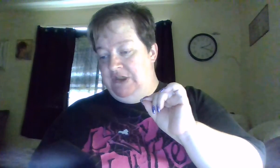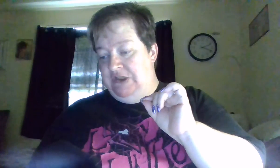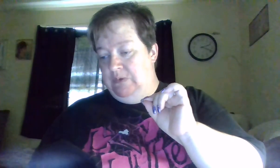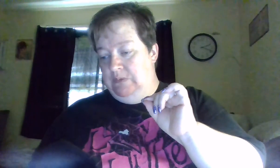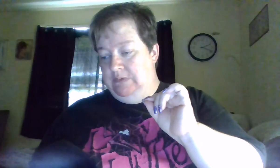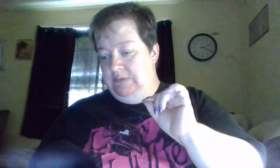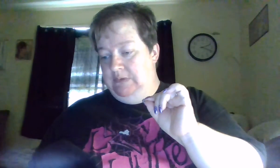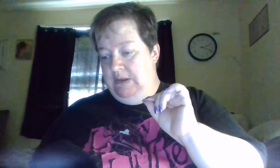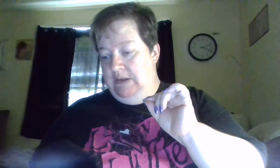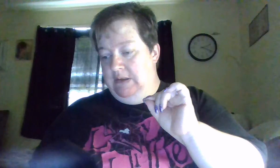32.